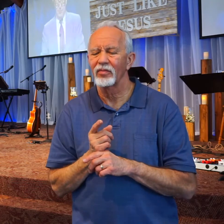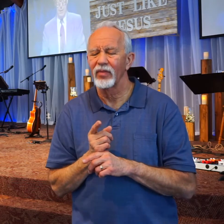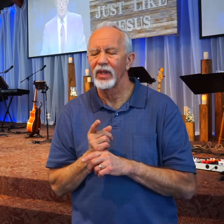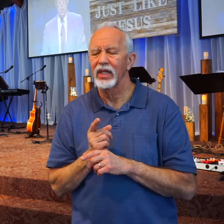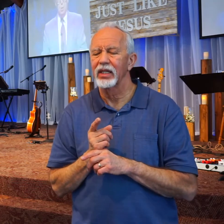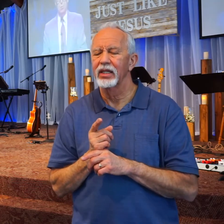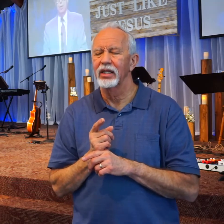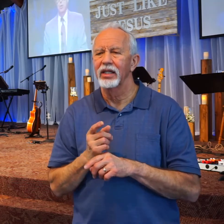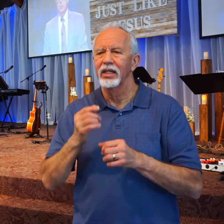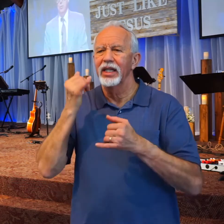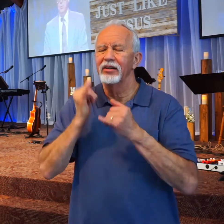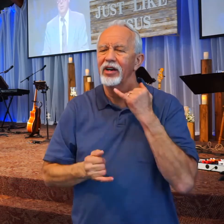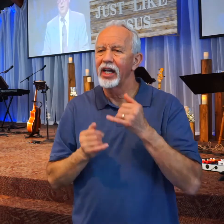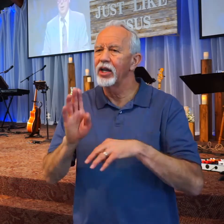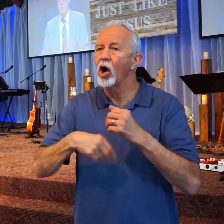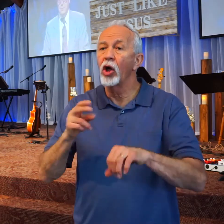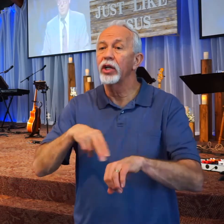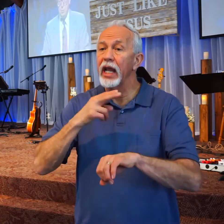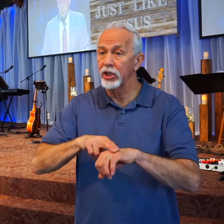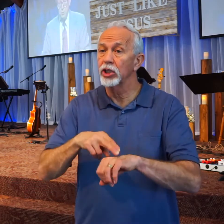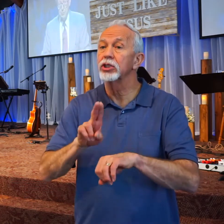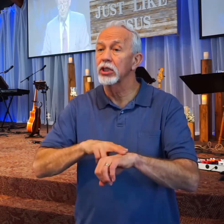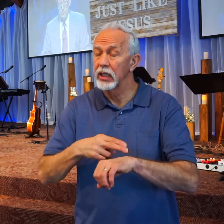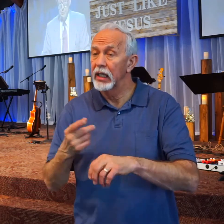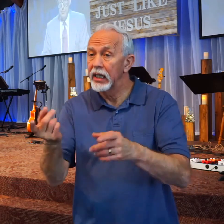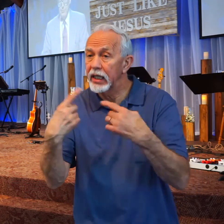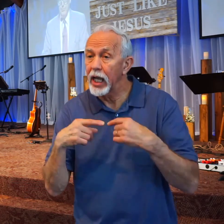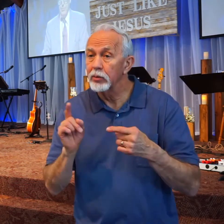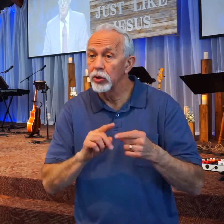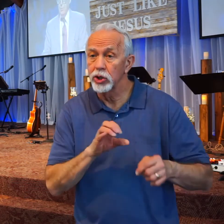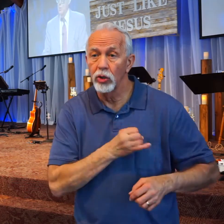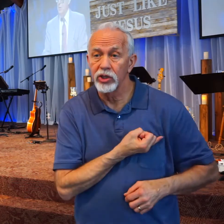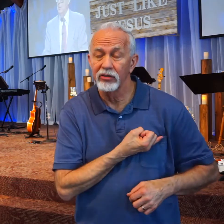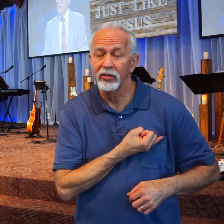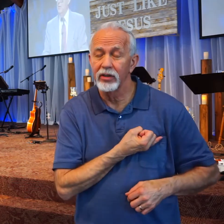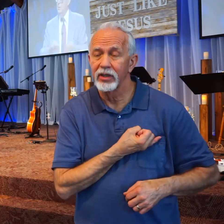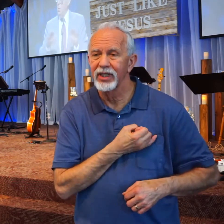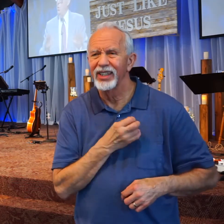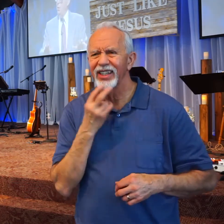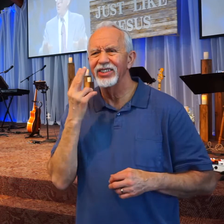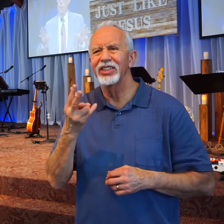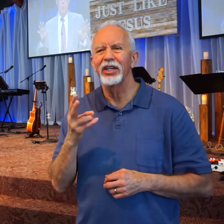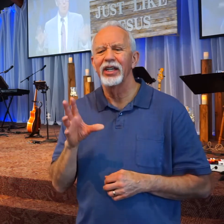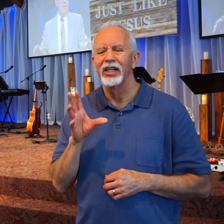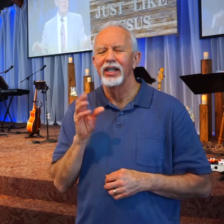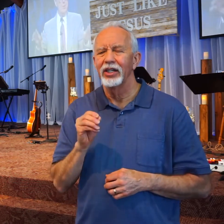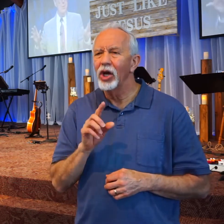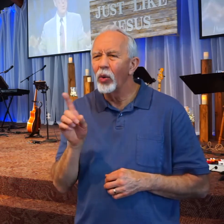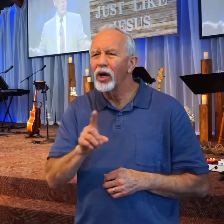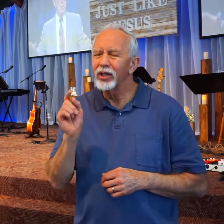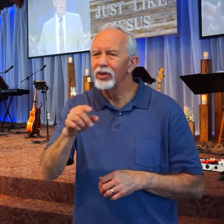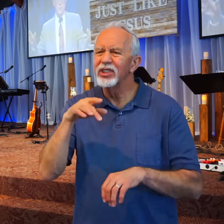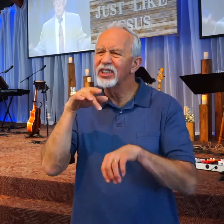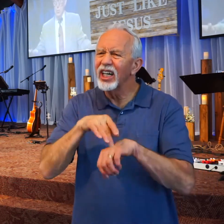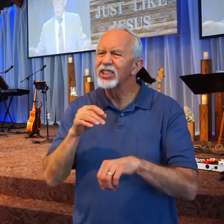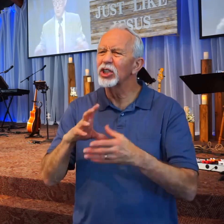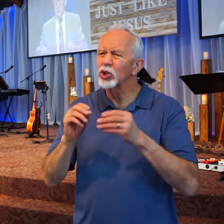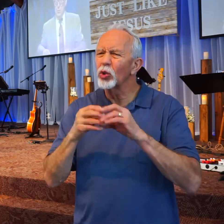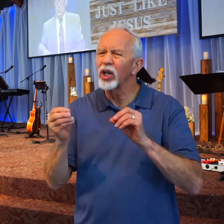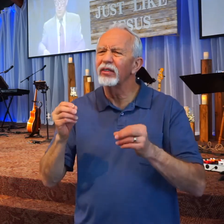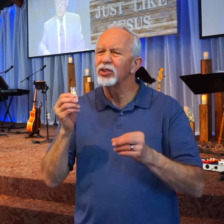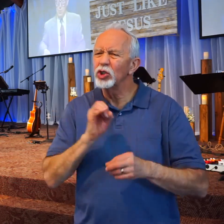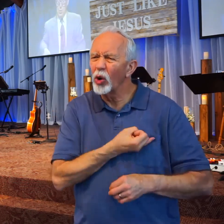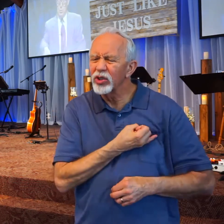And finally all nations came to Joseph. You see, there's nowhere that you touch the story of